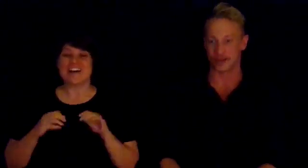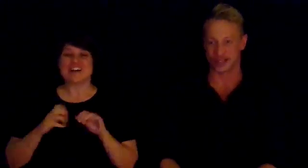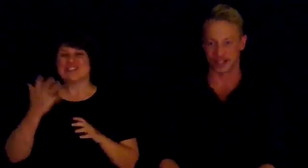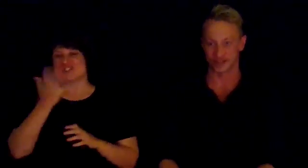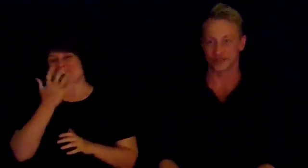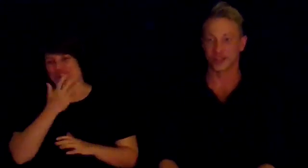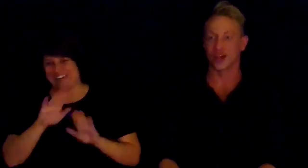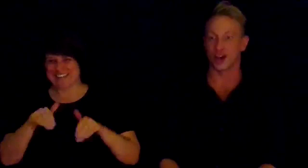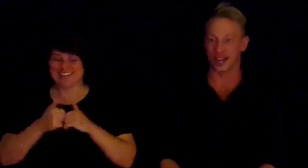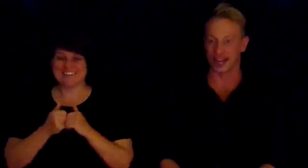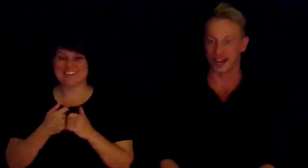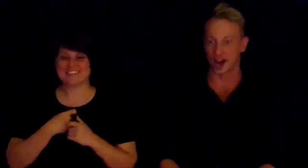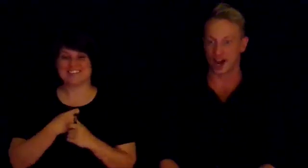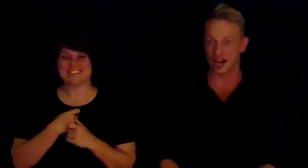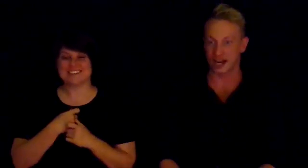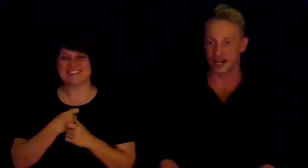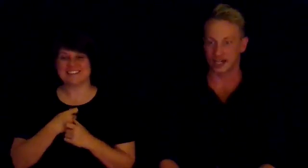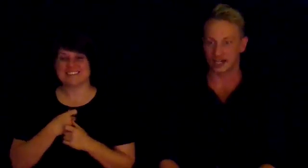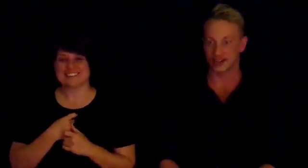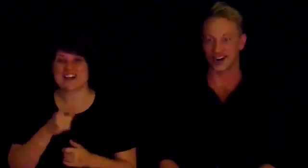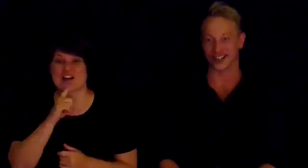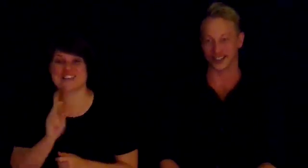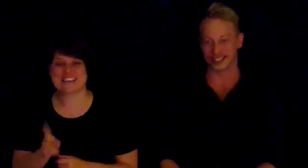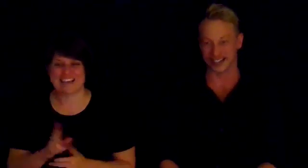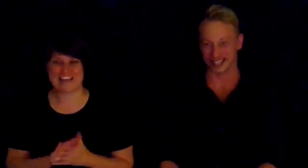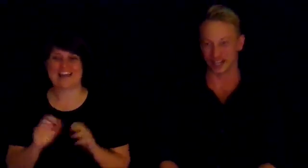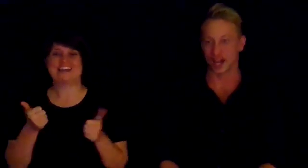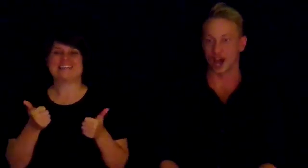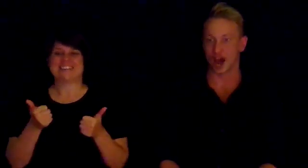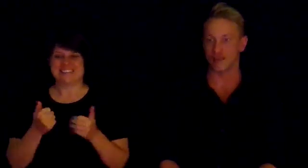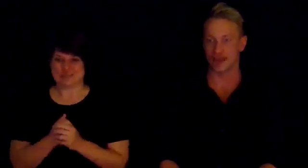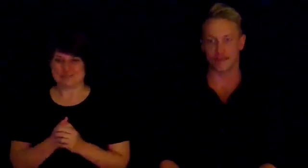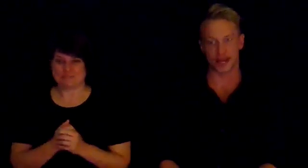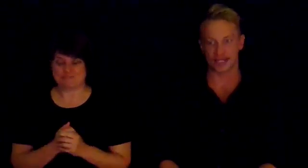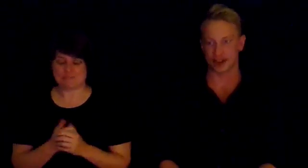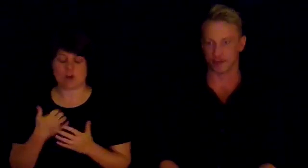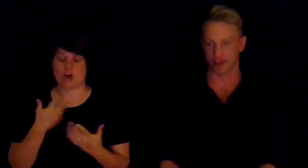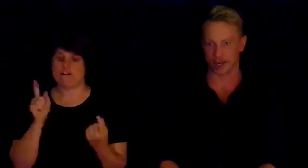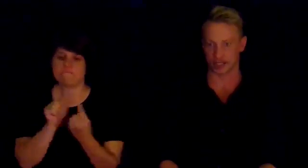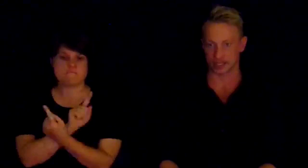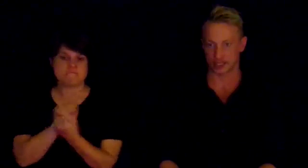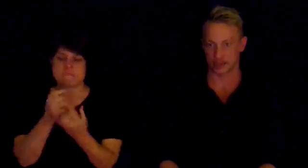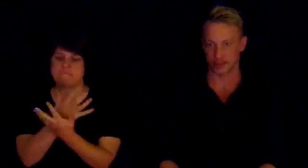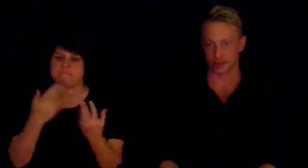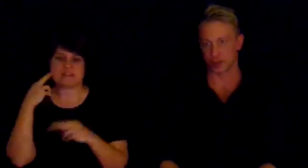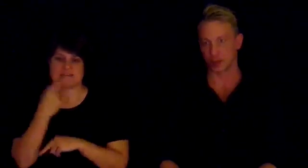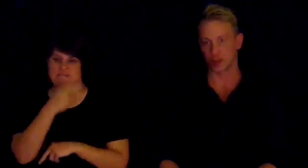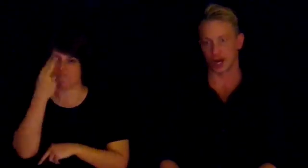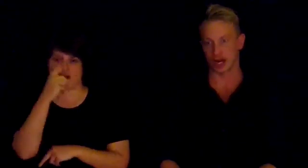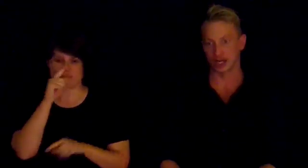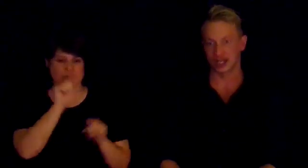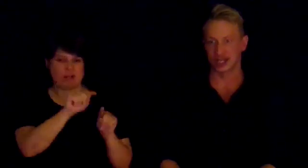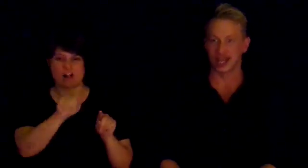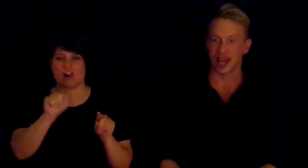right. I'll repeat myself. Okay. All right. Good. Starting. I've met many deaf-blind people